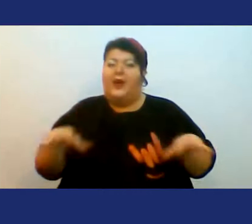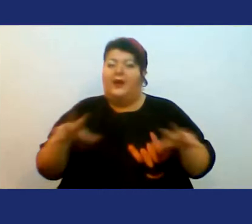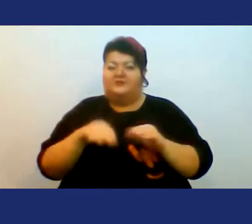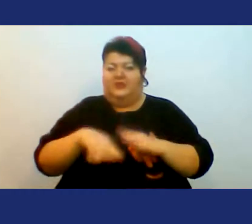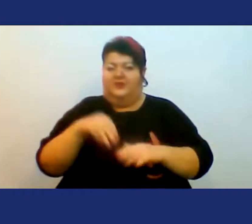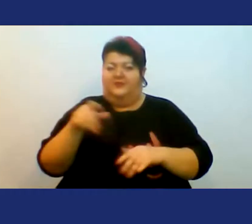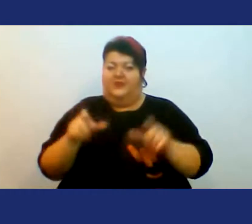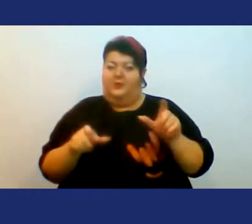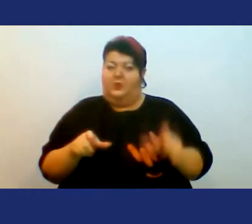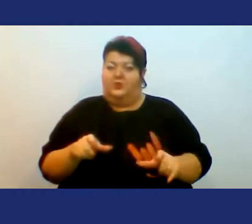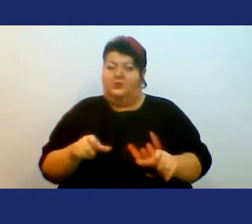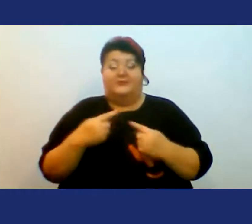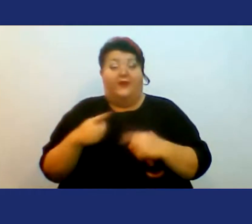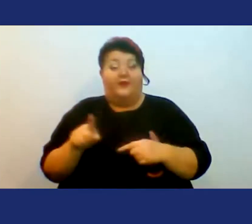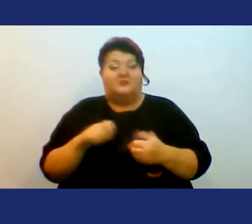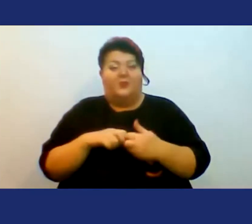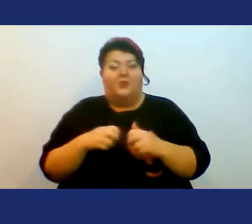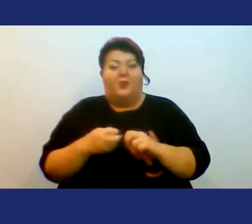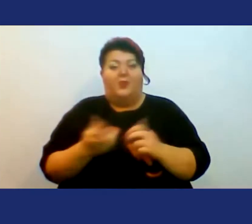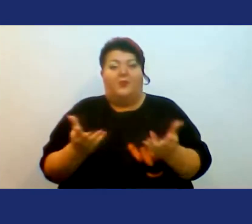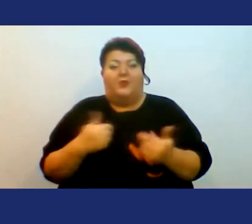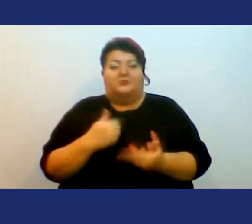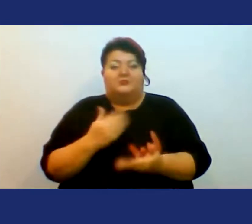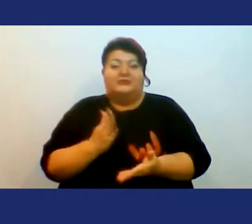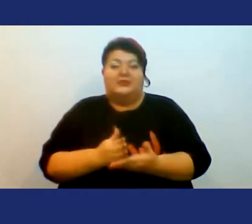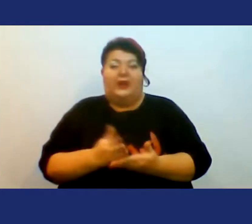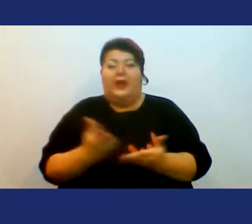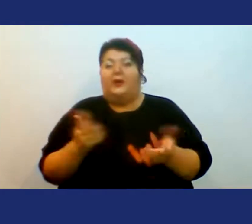we should consider the right to vote as